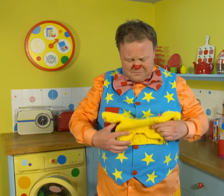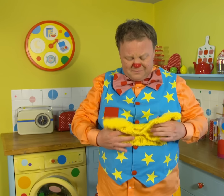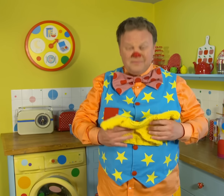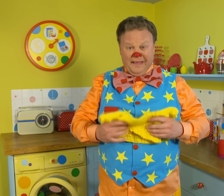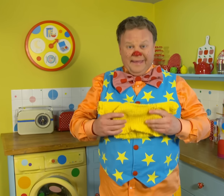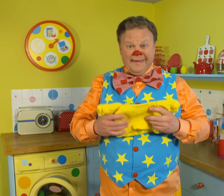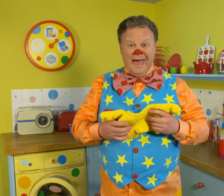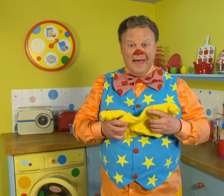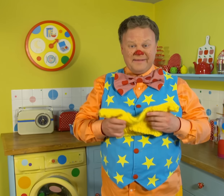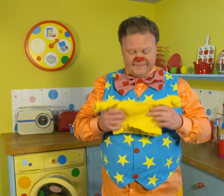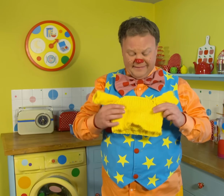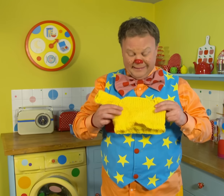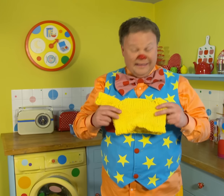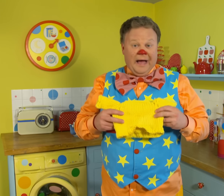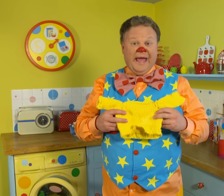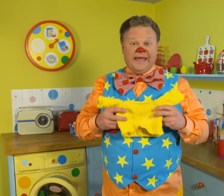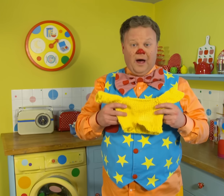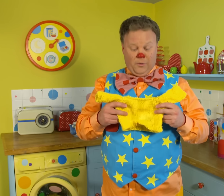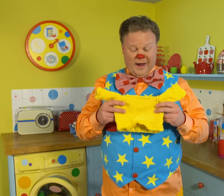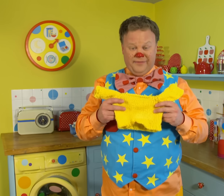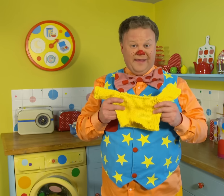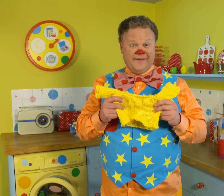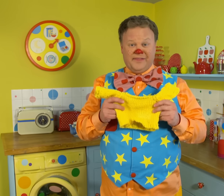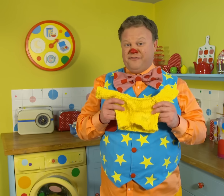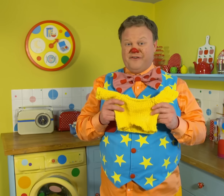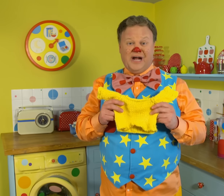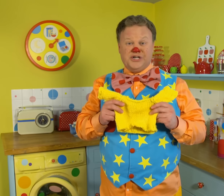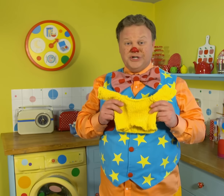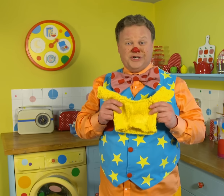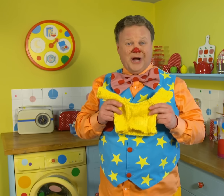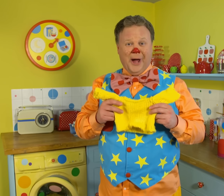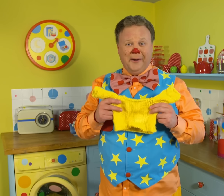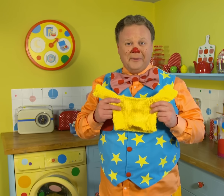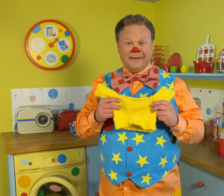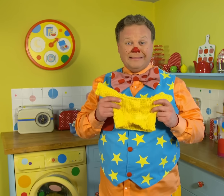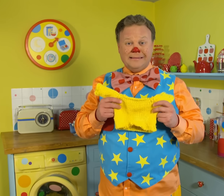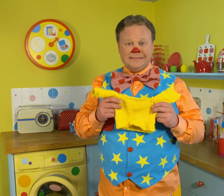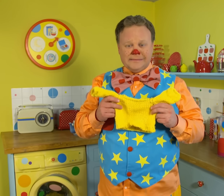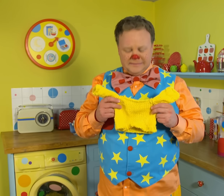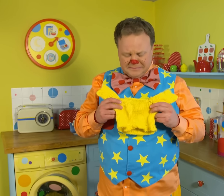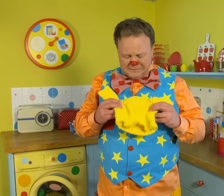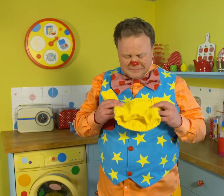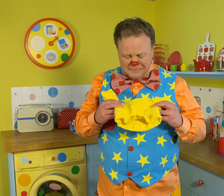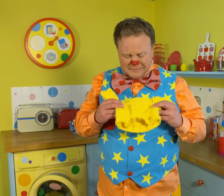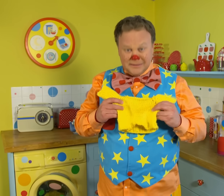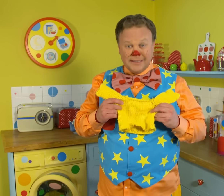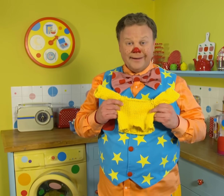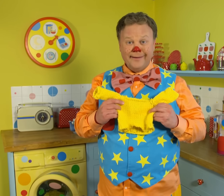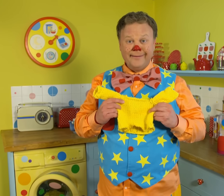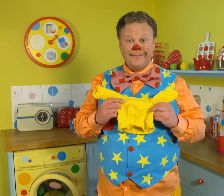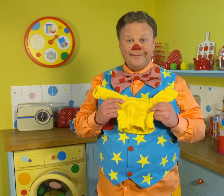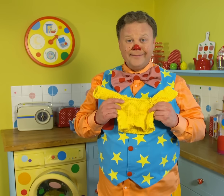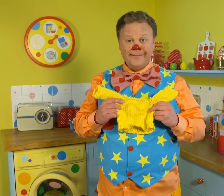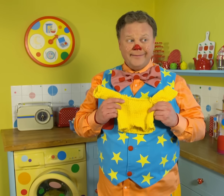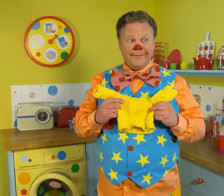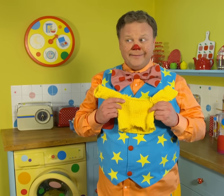Tumble. Yes. I can't wear this at the fashion show. You're right, Mr. Tumble. Do you know anyone else who